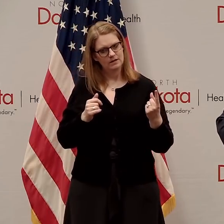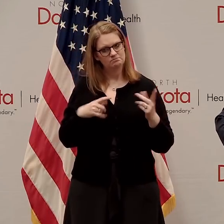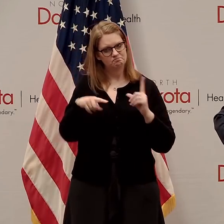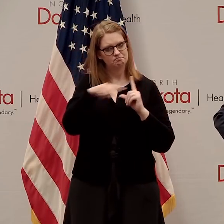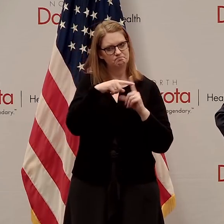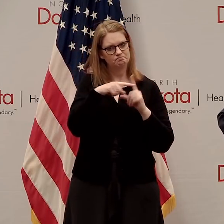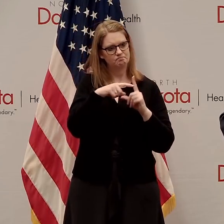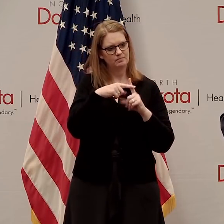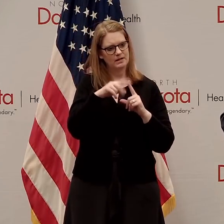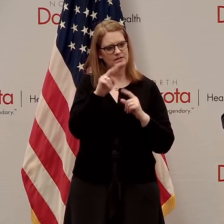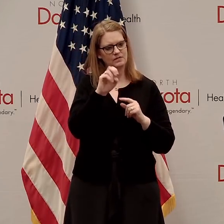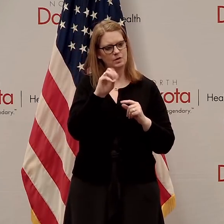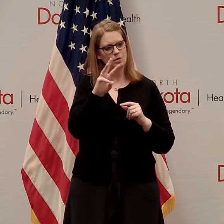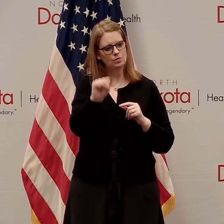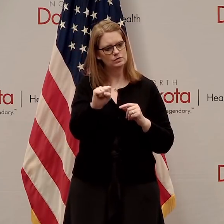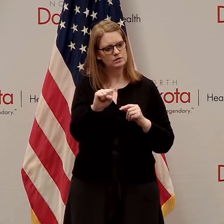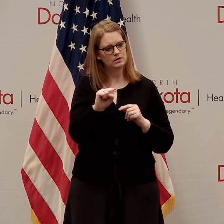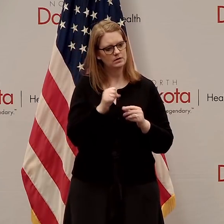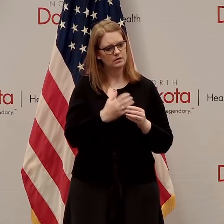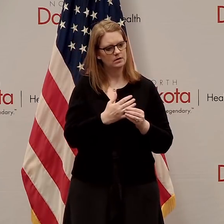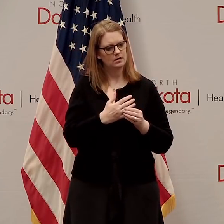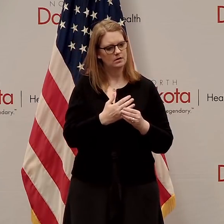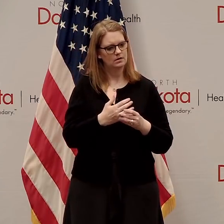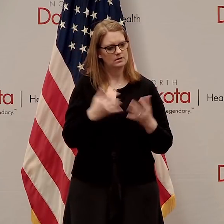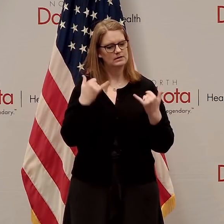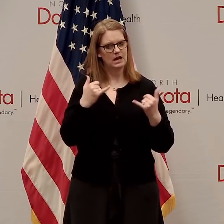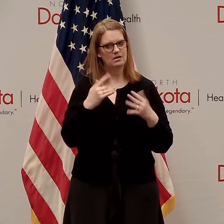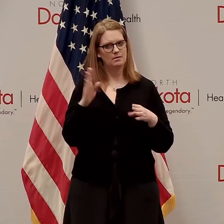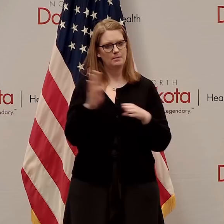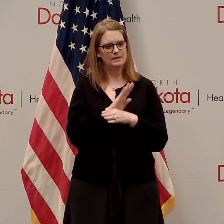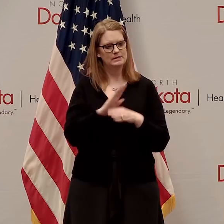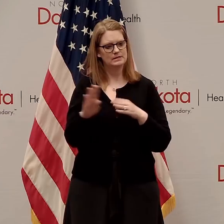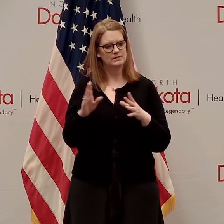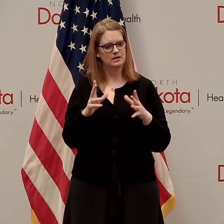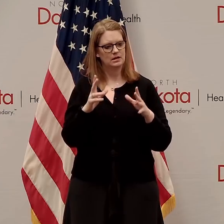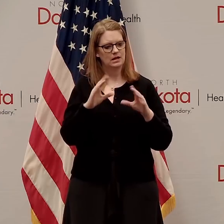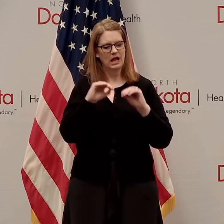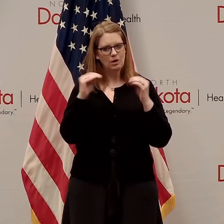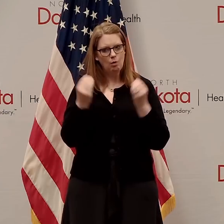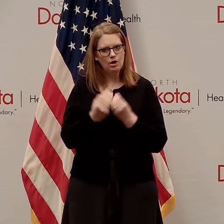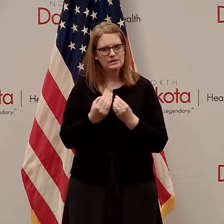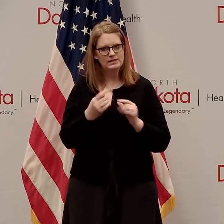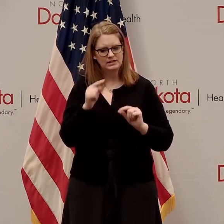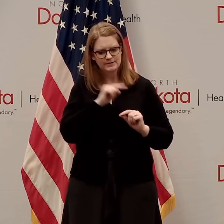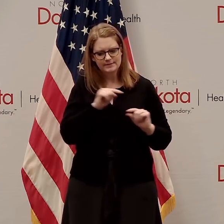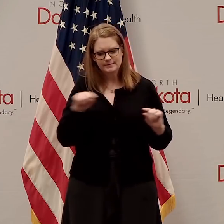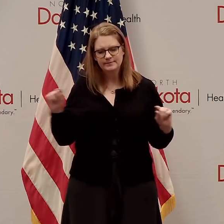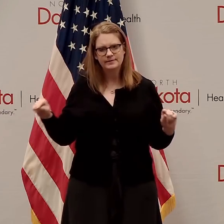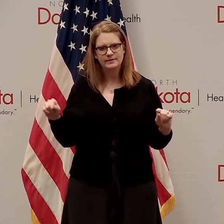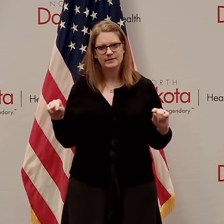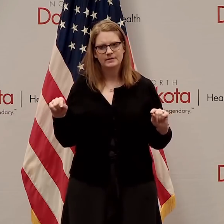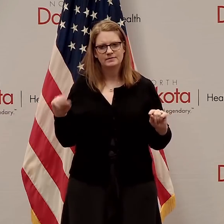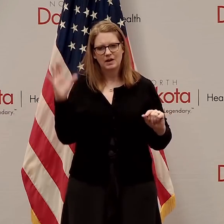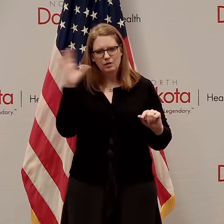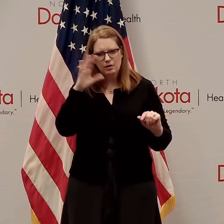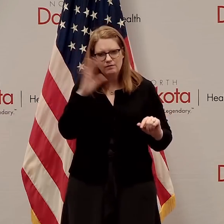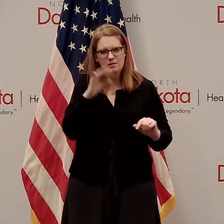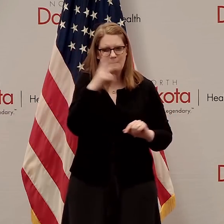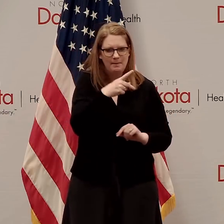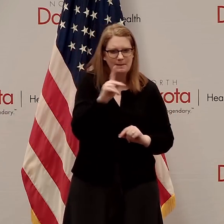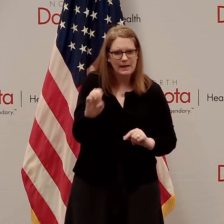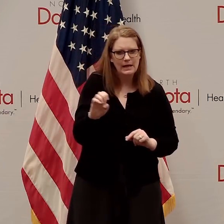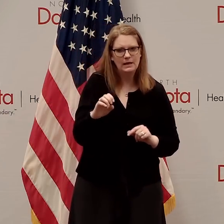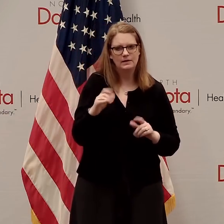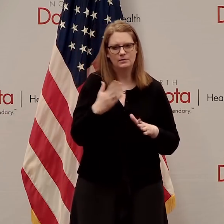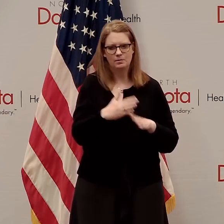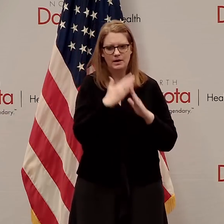news section, we know that throughout this time, businesses and organizations were searching for PPE to protect themselves and their team